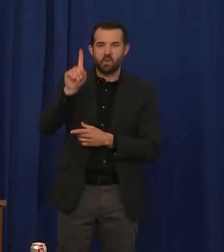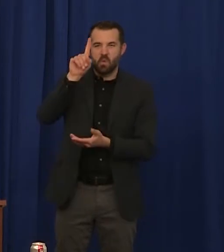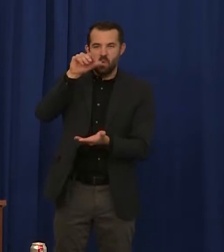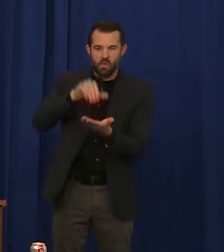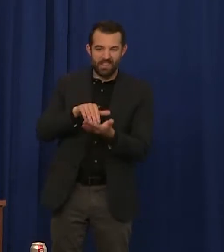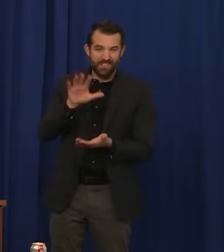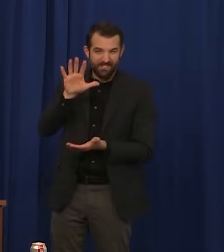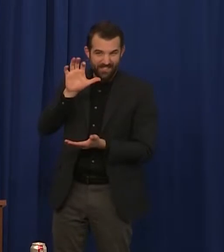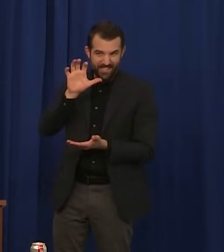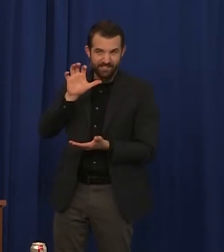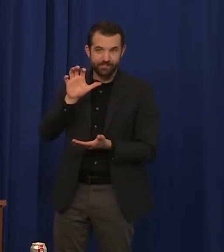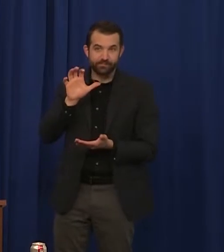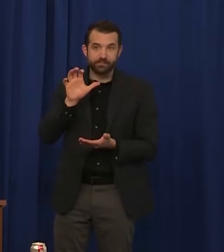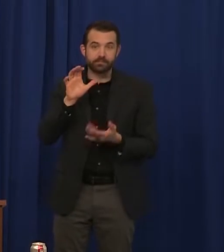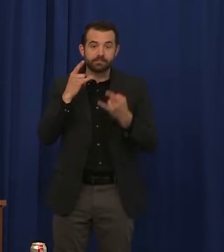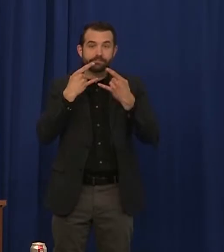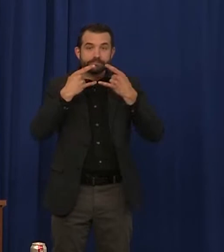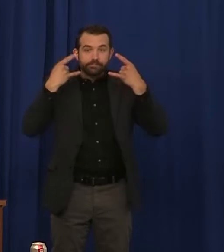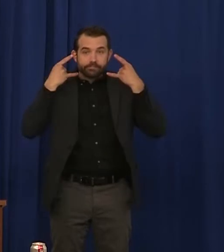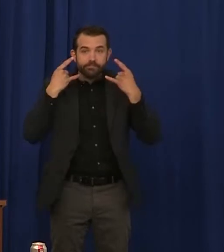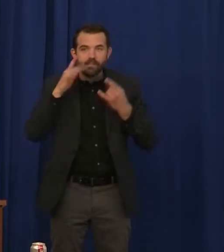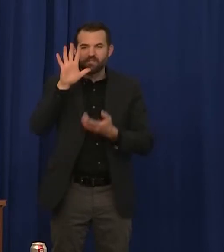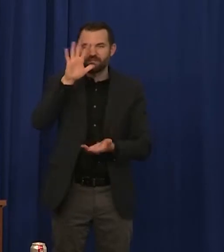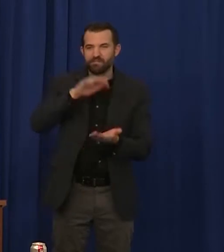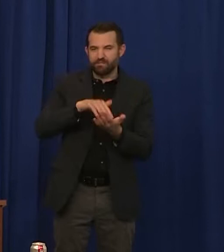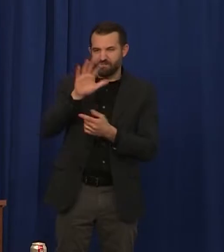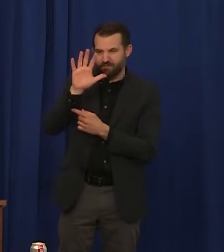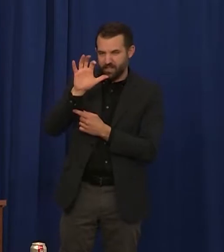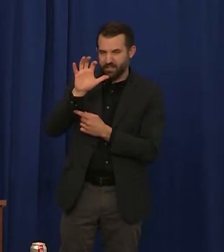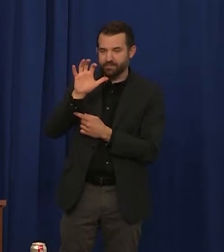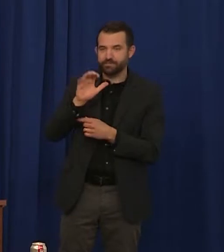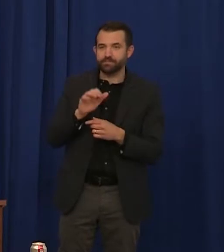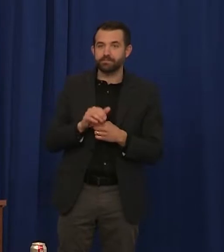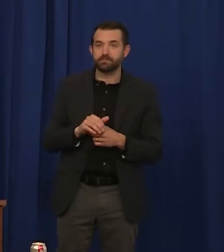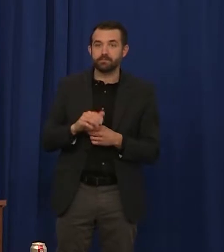surgical masks, about 760 face shields,